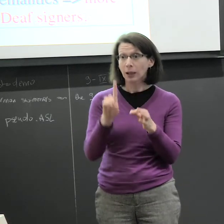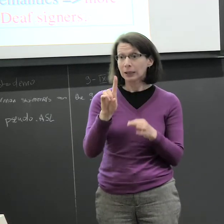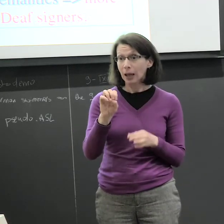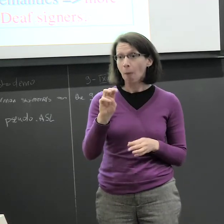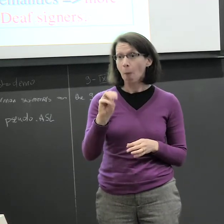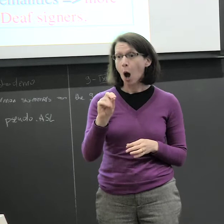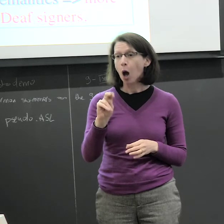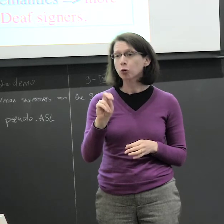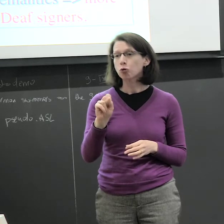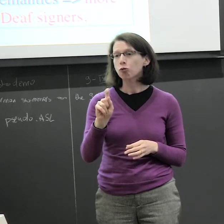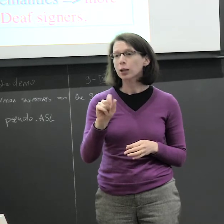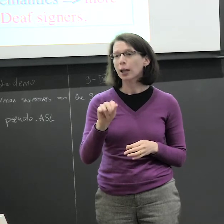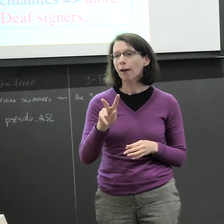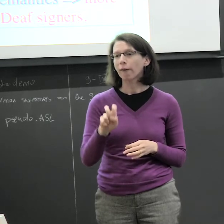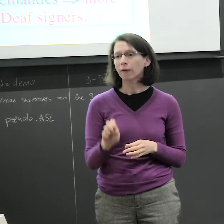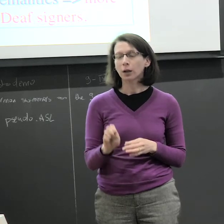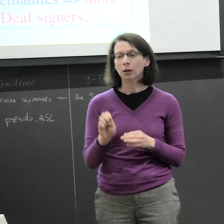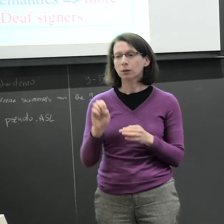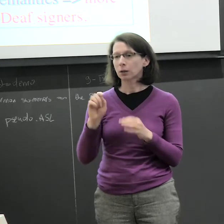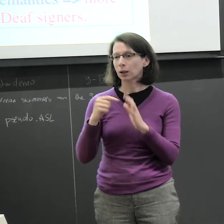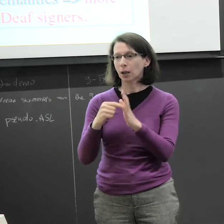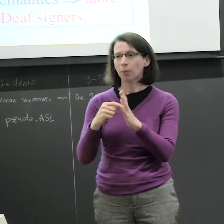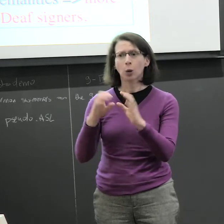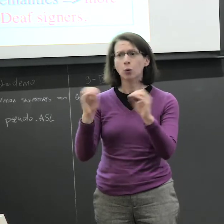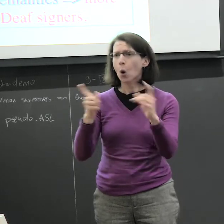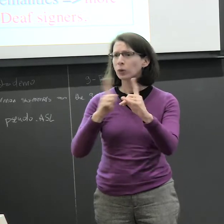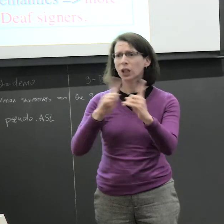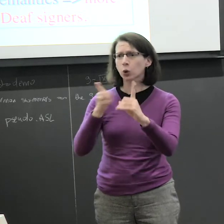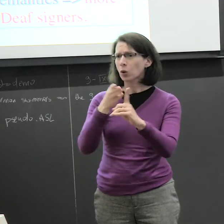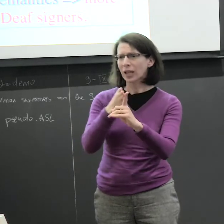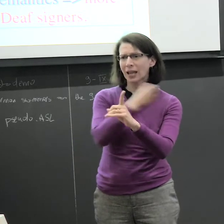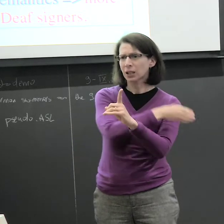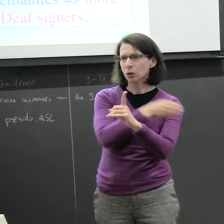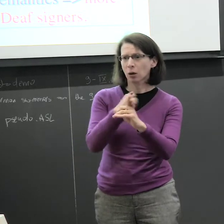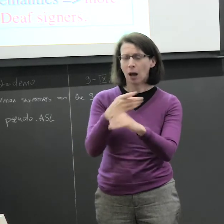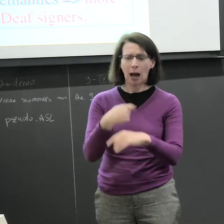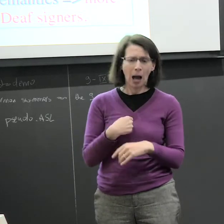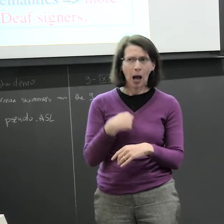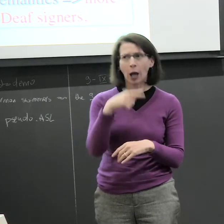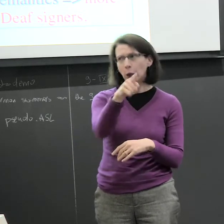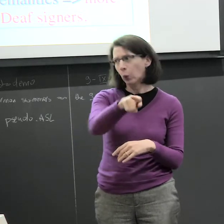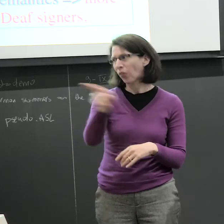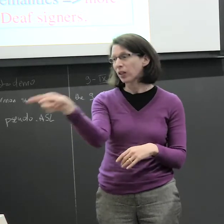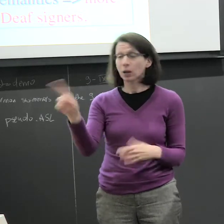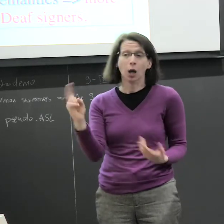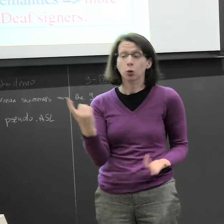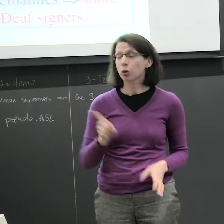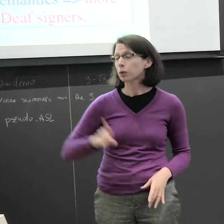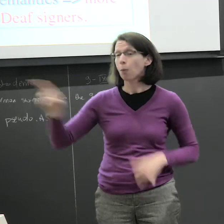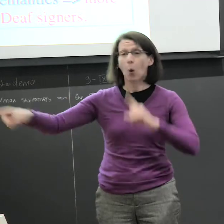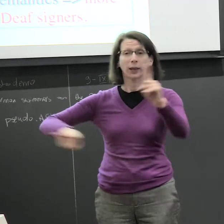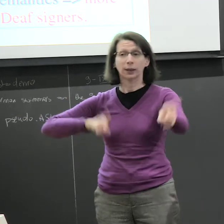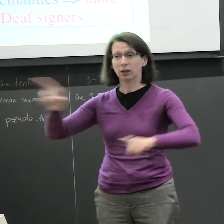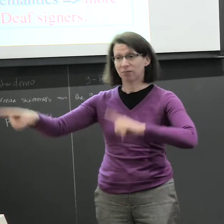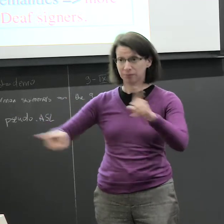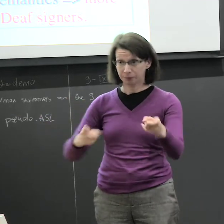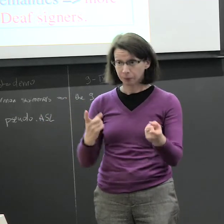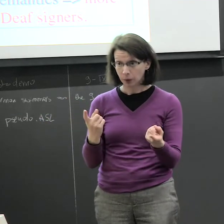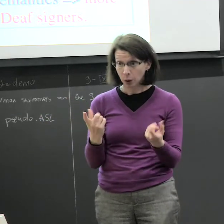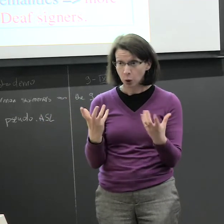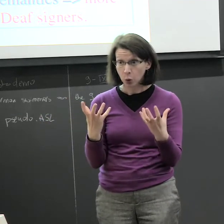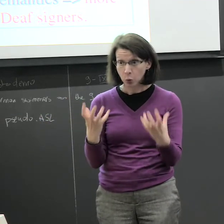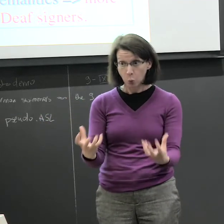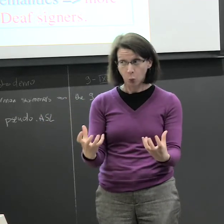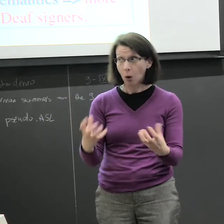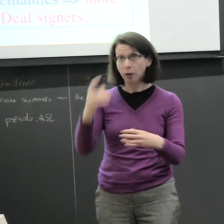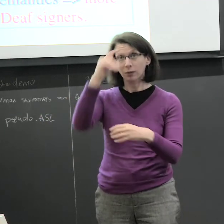there is no external entity, there is no discourse entity, I, you, this guy, you just point towards these individuals. So you want a